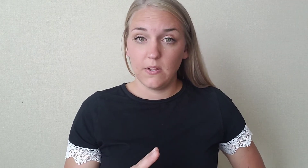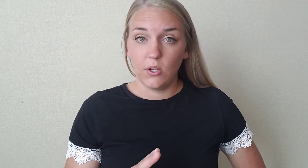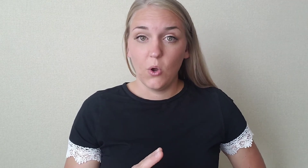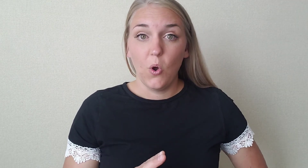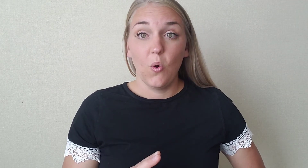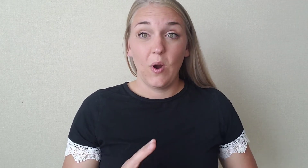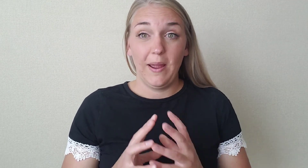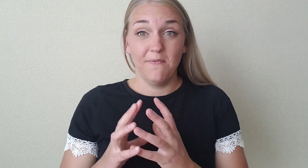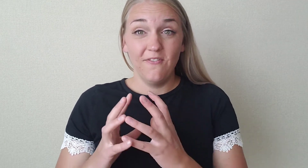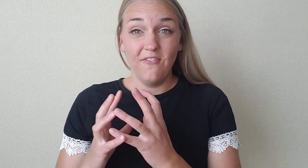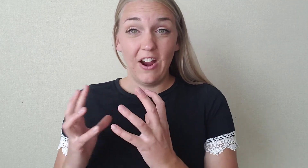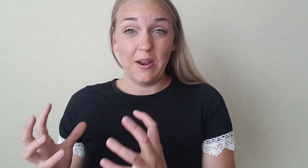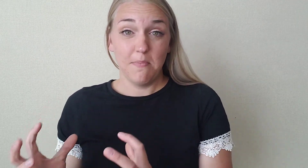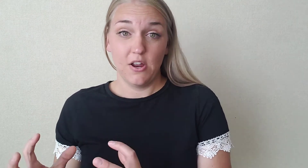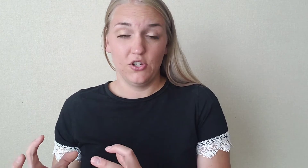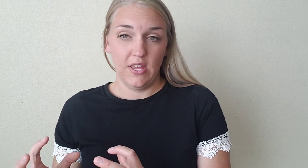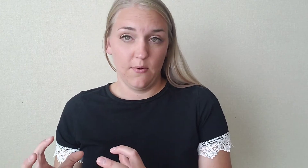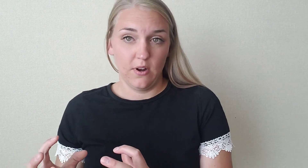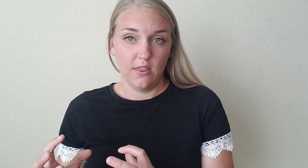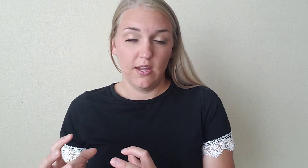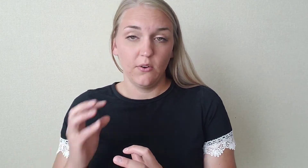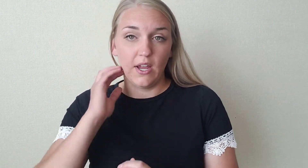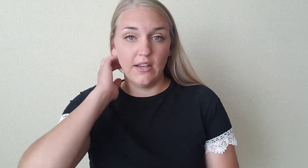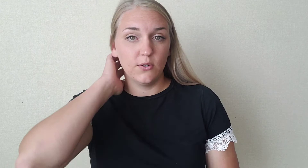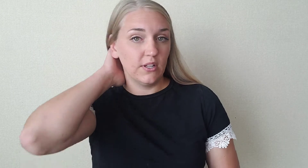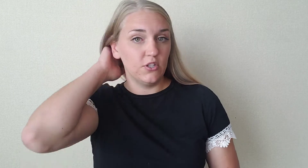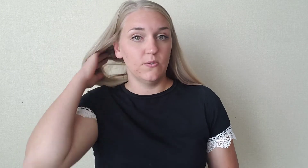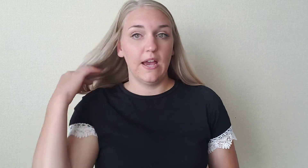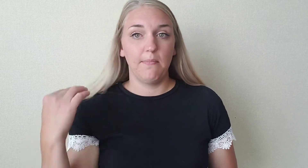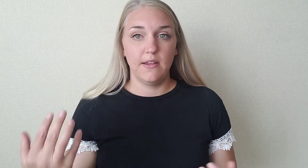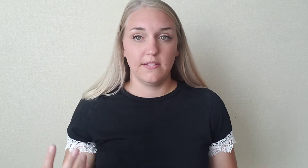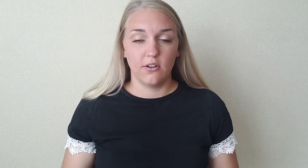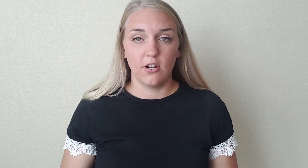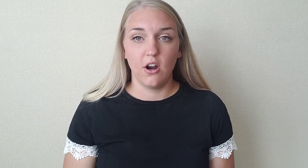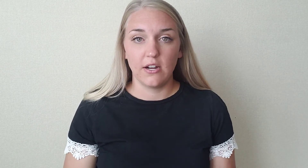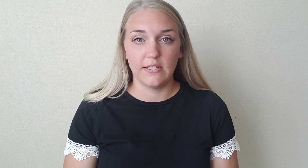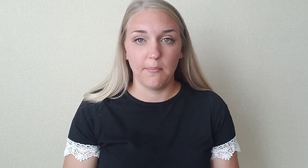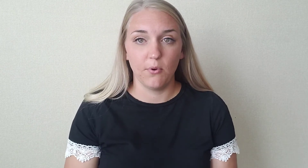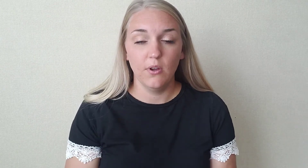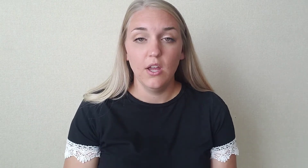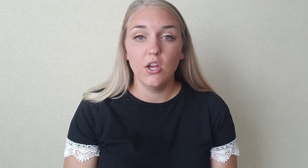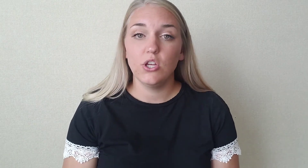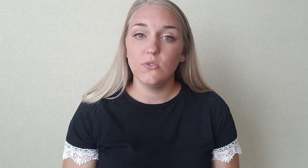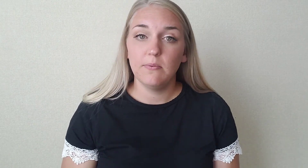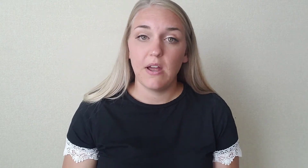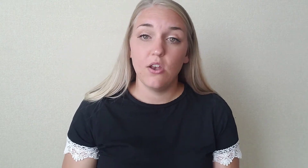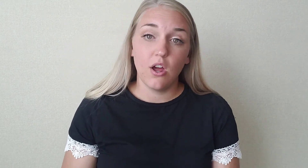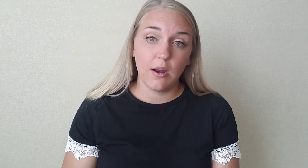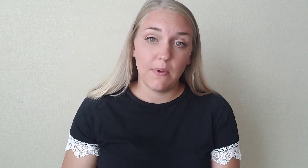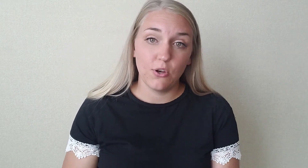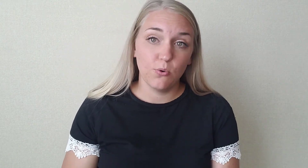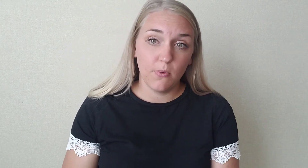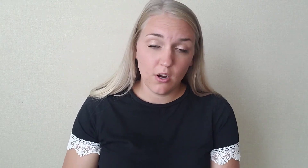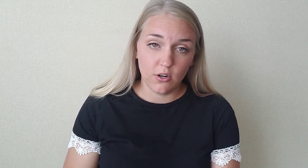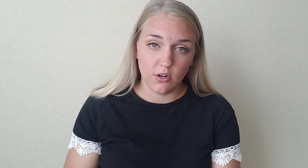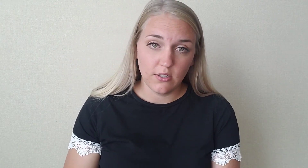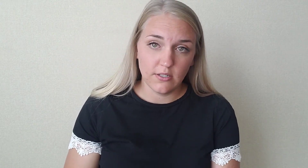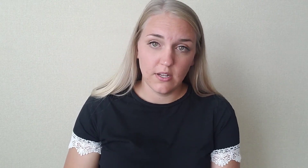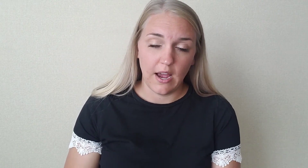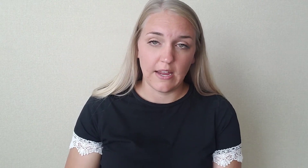something, or I am very much that one thing, okay? So let's use happy as our example. Using my non-manual markers, I